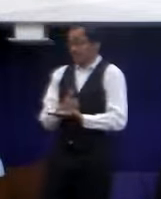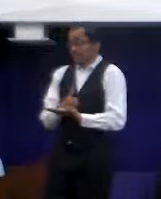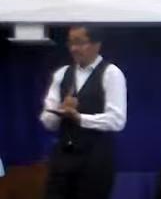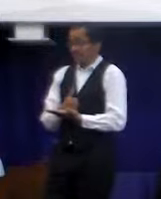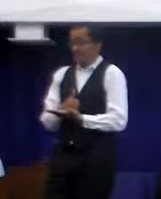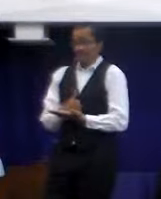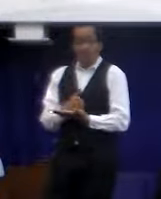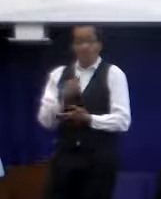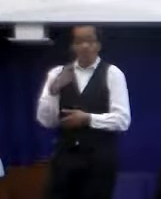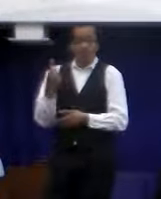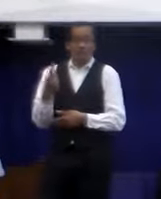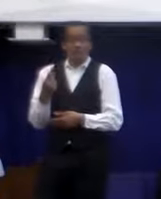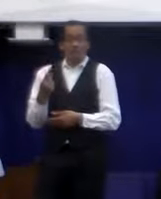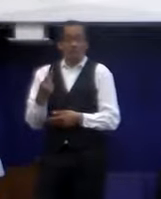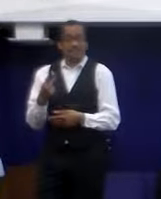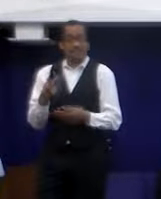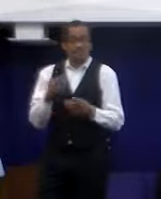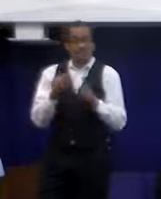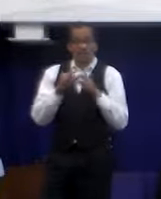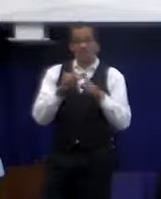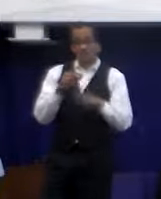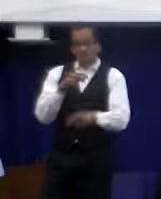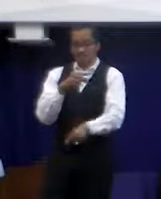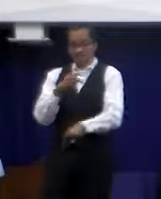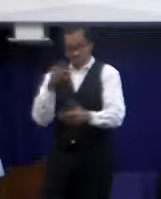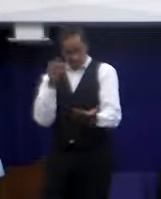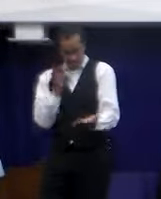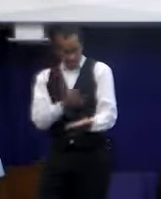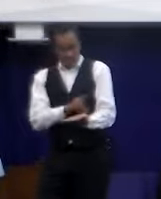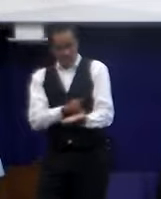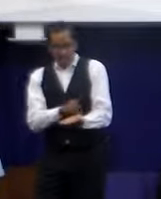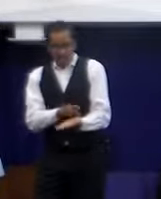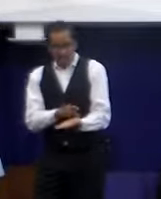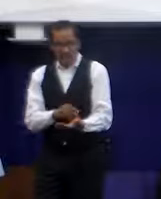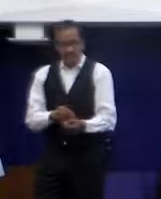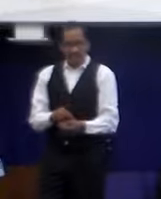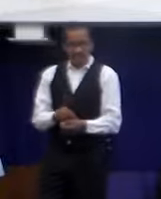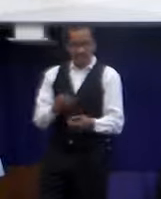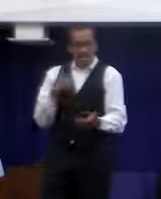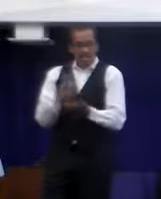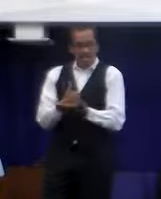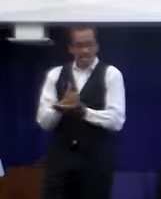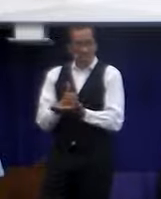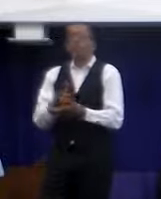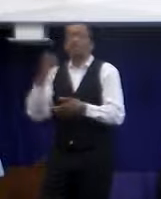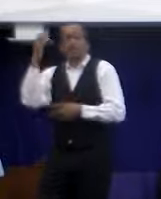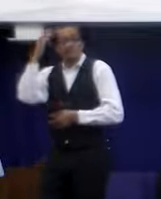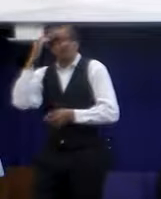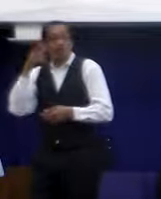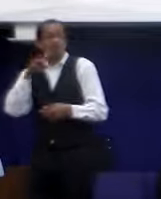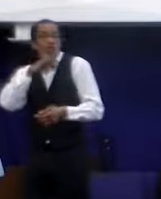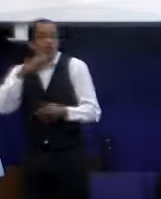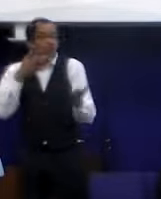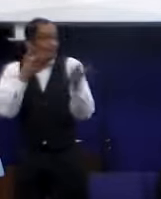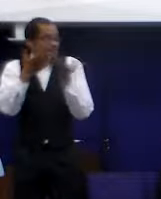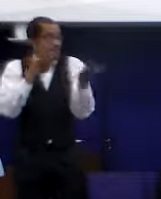One report from the doctor. I don't know about you, Dr. J. I can't. You're going to think about it. Yeah. Amen. But you got to know who you serve. Yes. Amen.